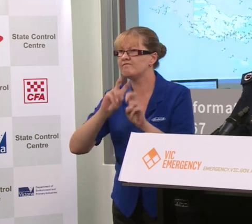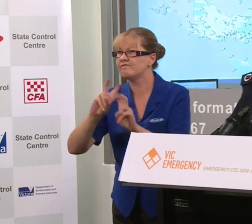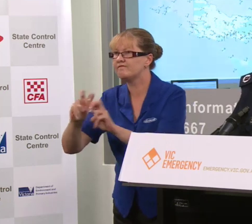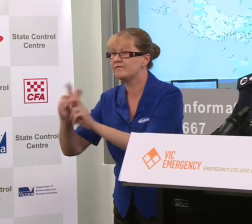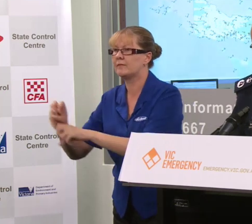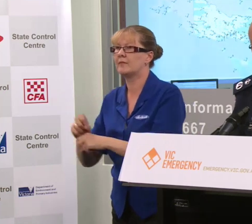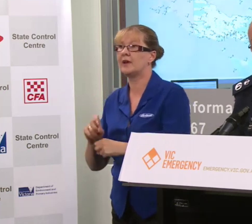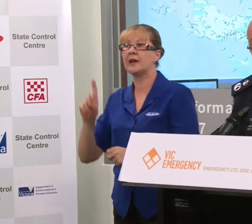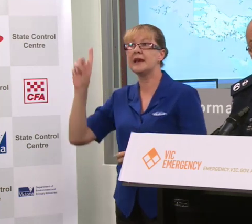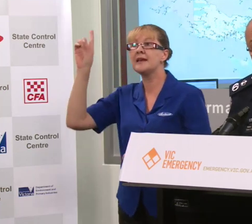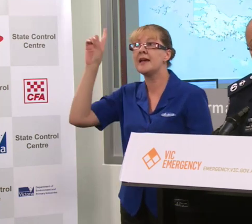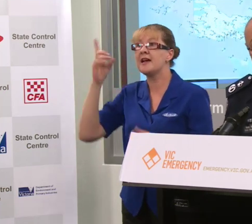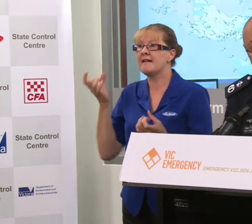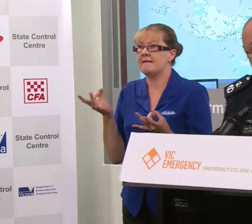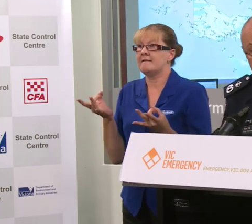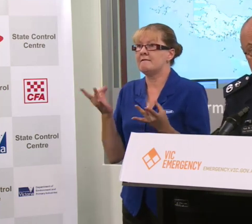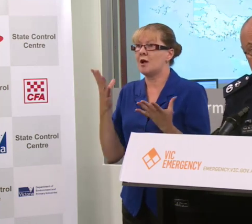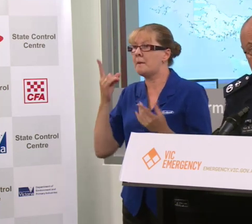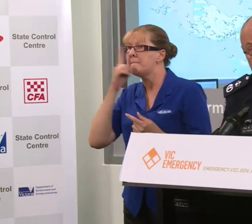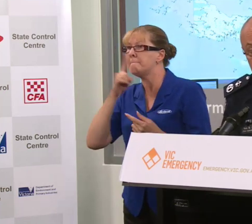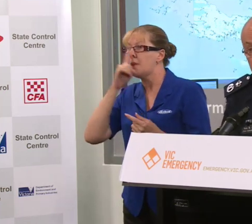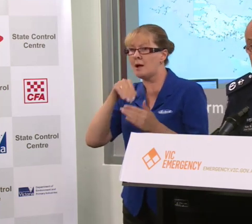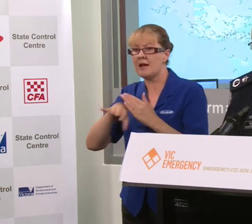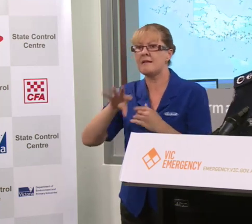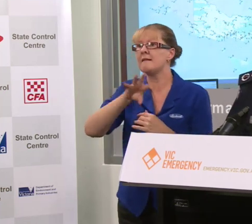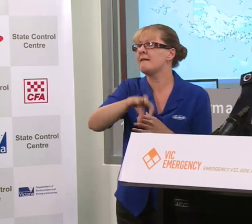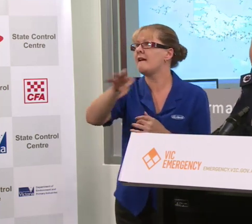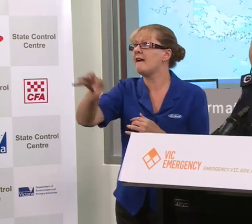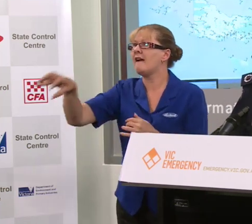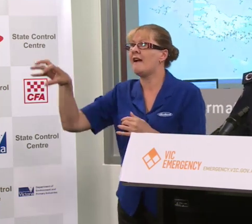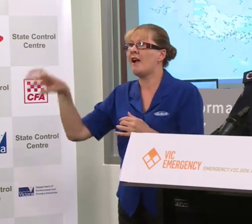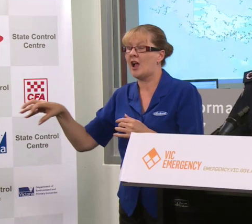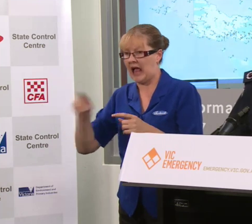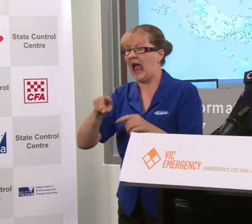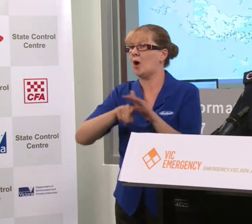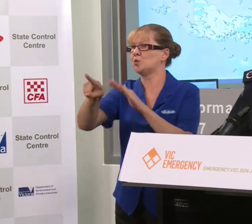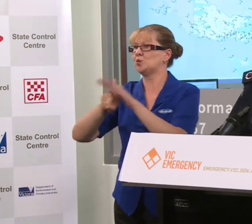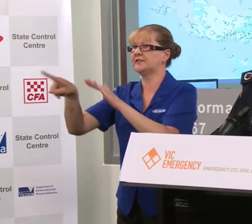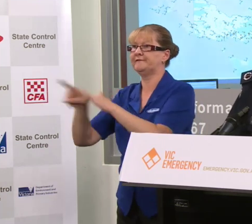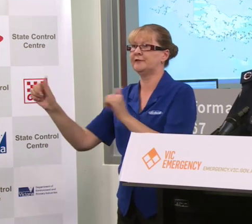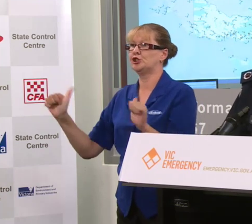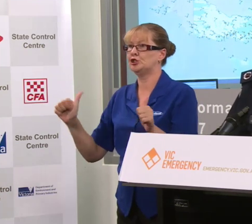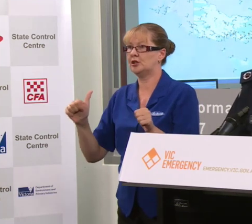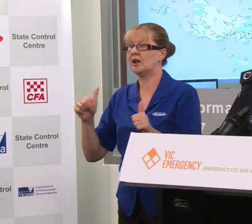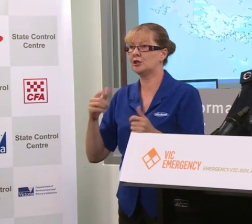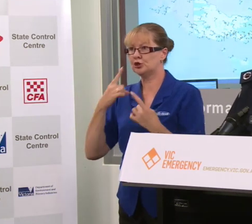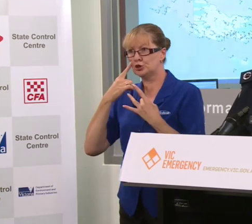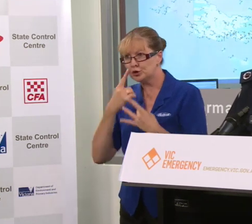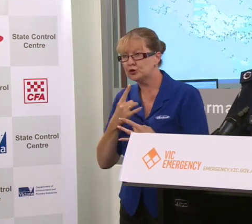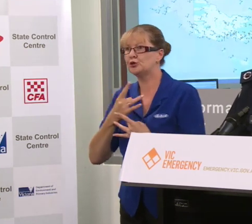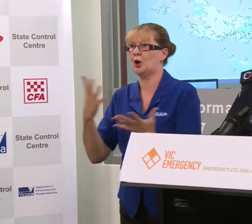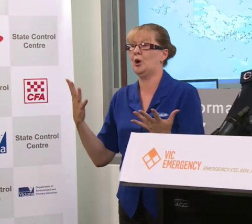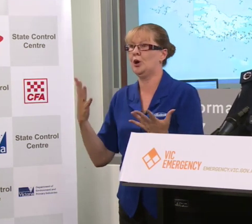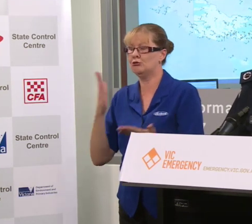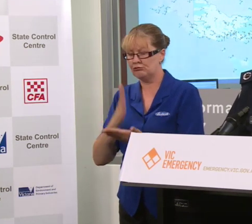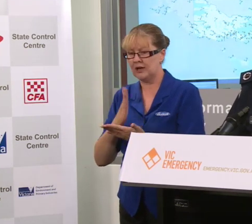moment we have no outstanding people in any of the fire areas. And again, I think this is probably testament